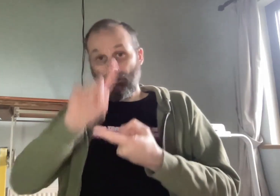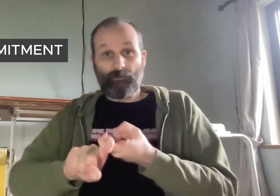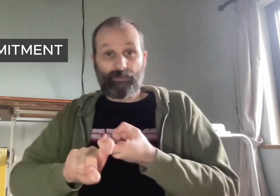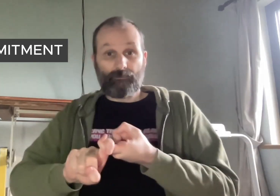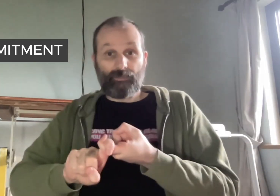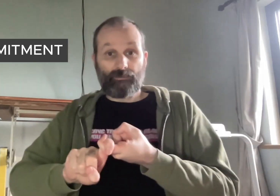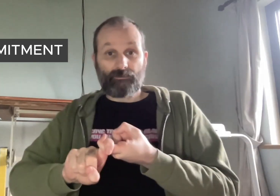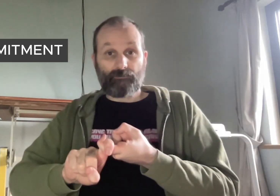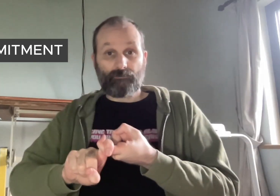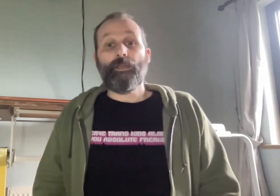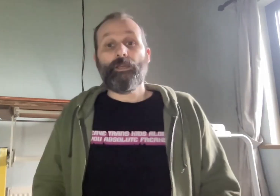commitment.